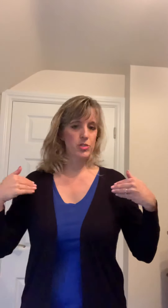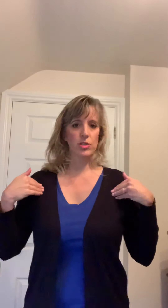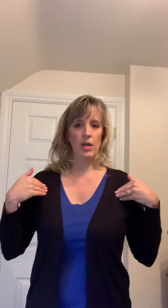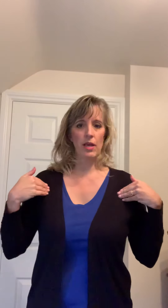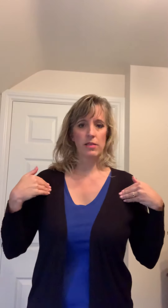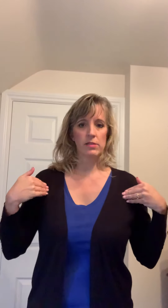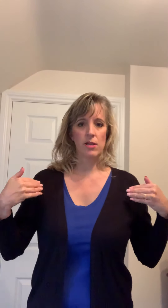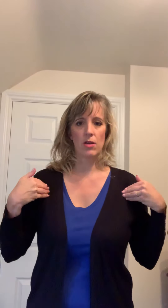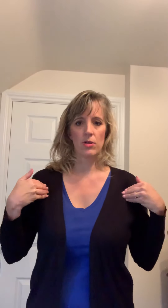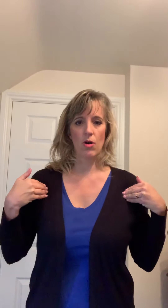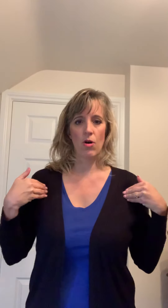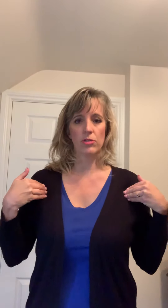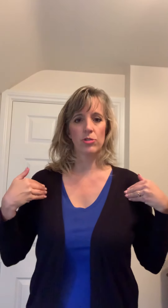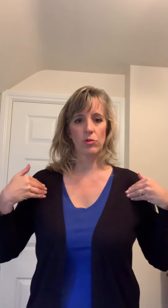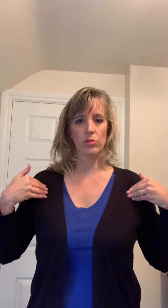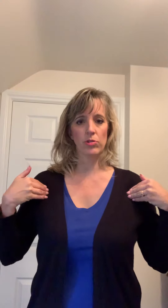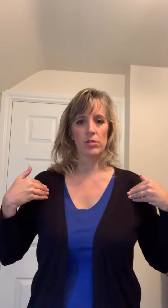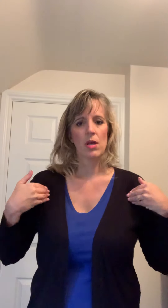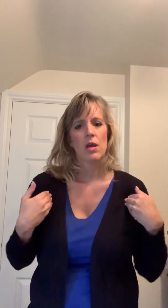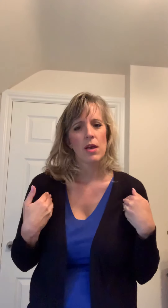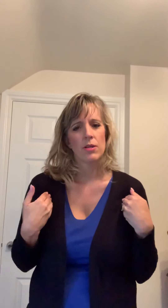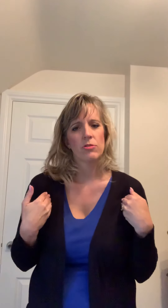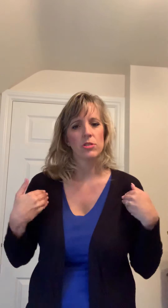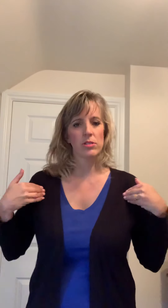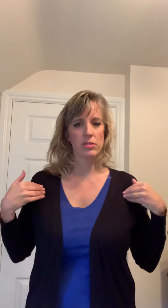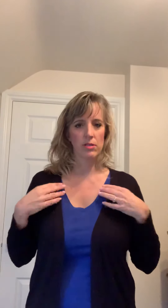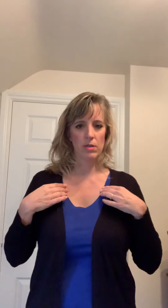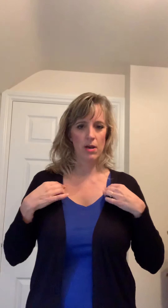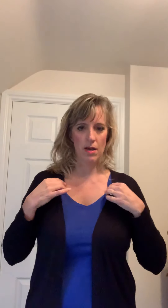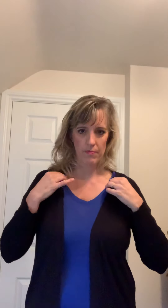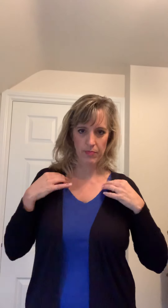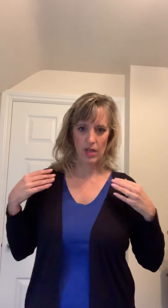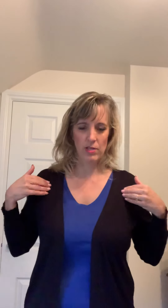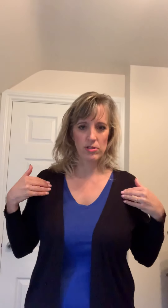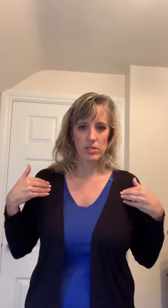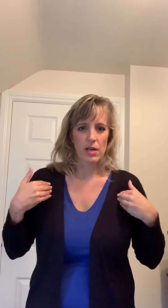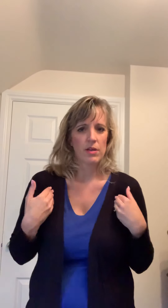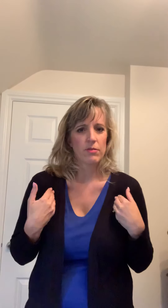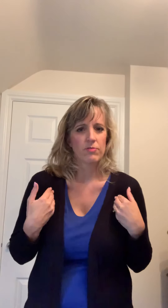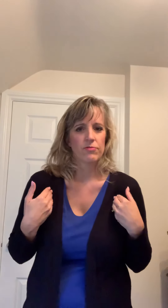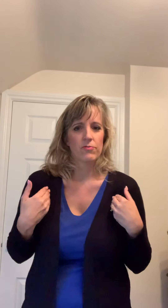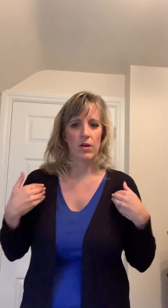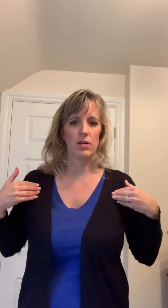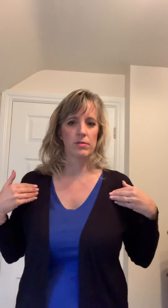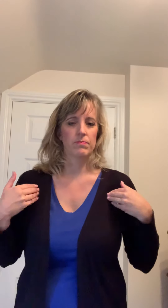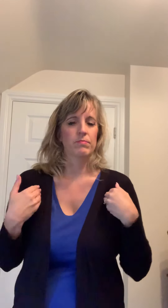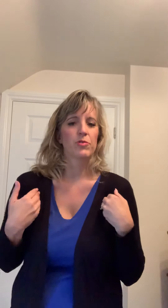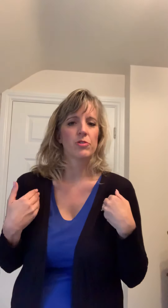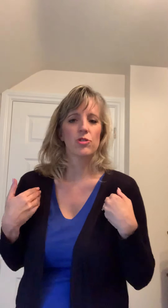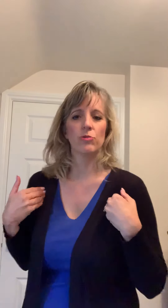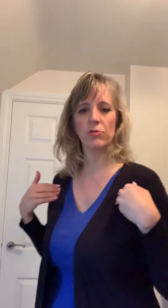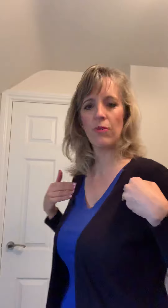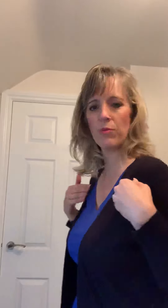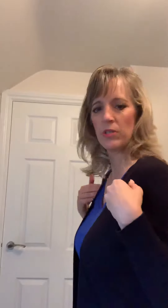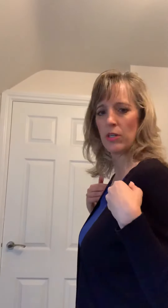your hands on your shoulders and you just kind of move your shoulders forward and go